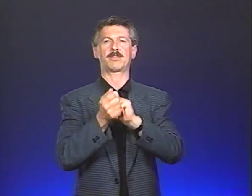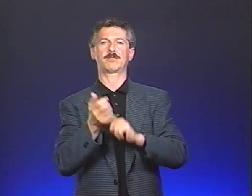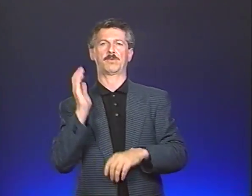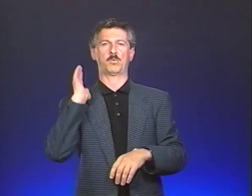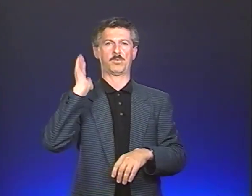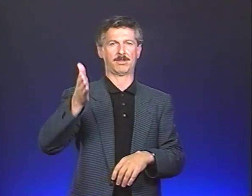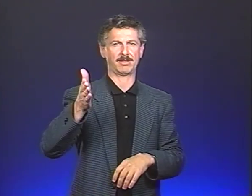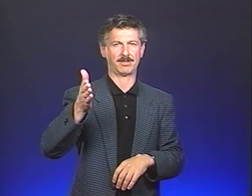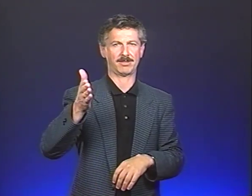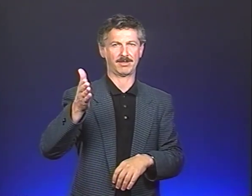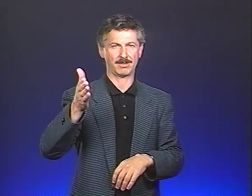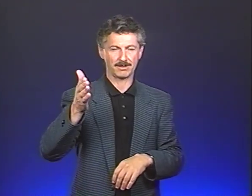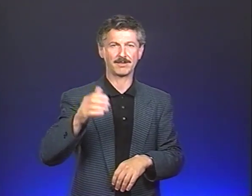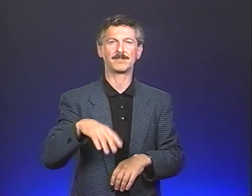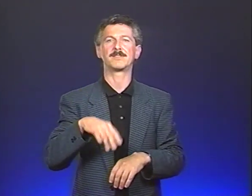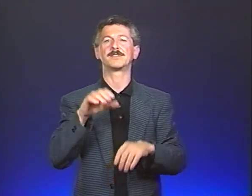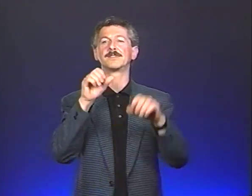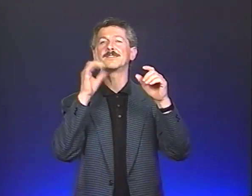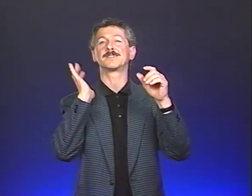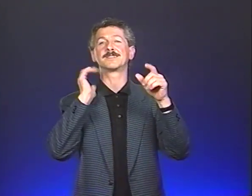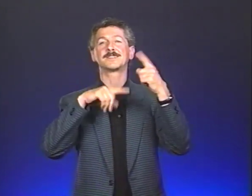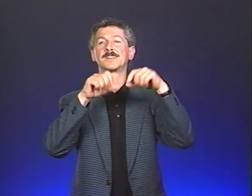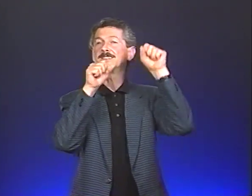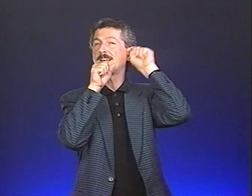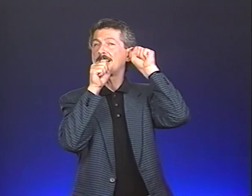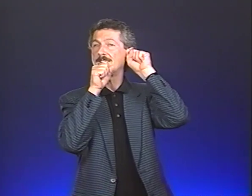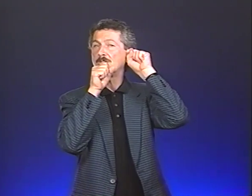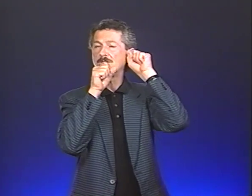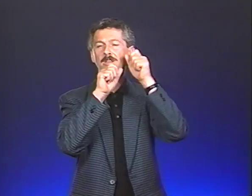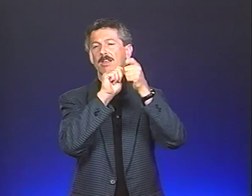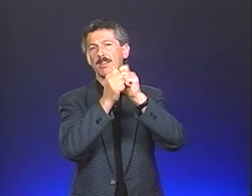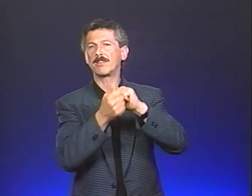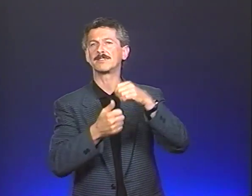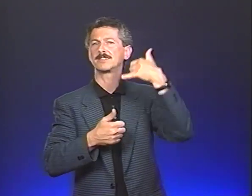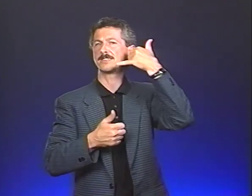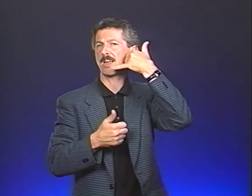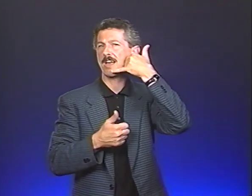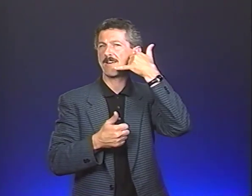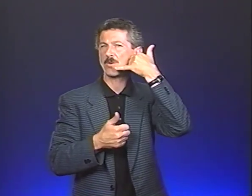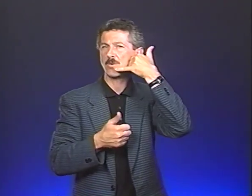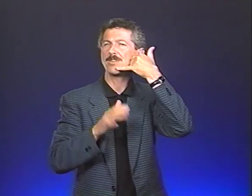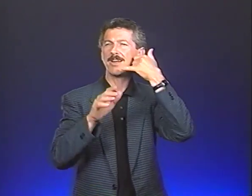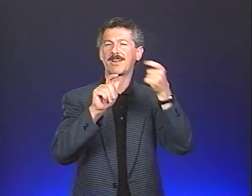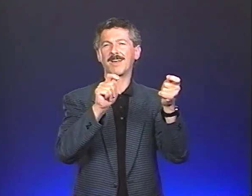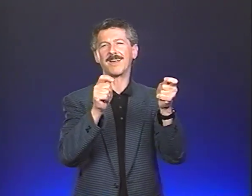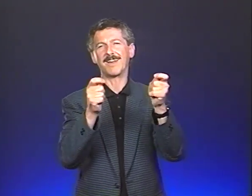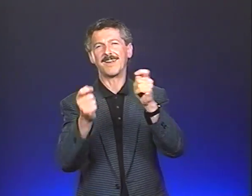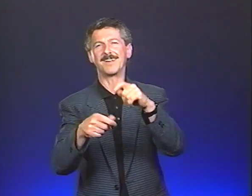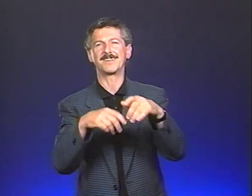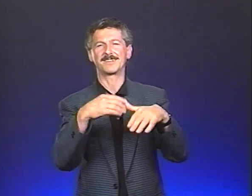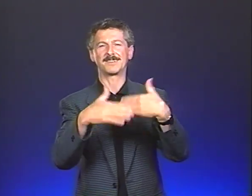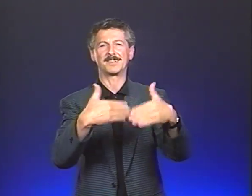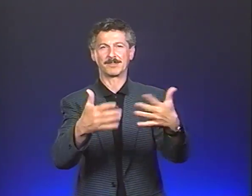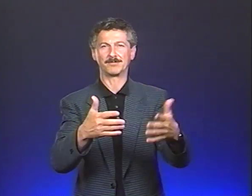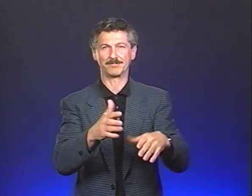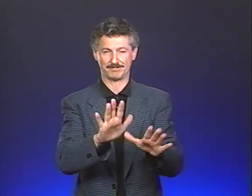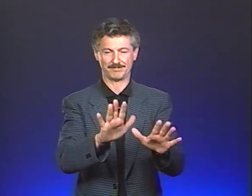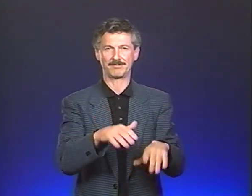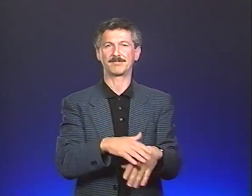for will, originally made near the waist, is now made at shoulder level. The old two-handed sign for telephone has given way to our one-handed